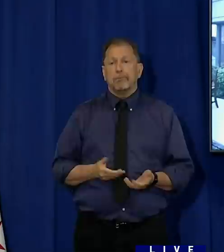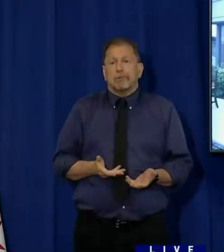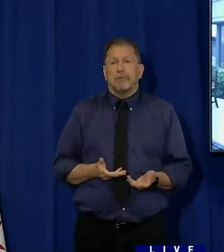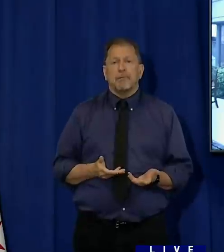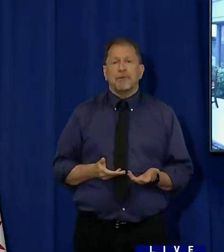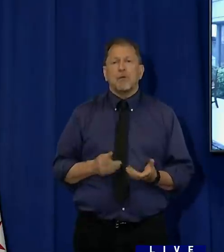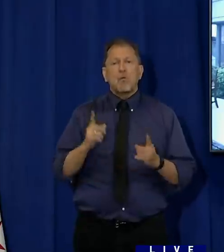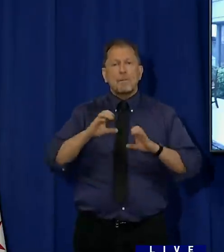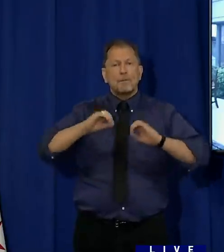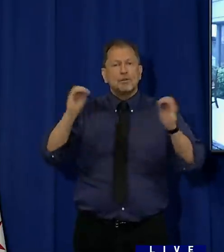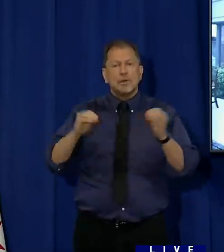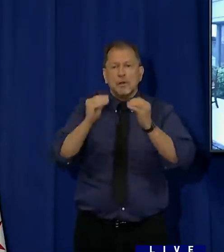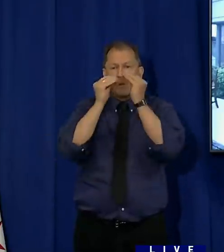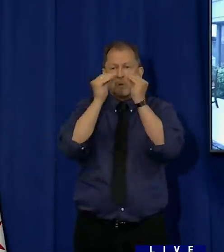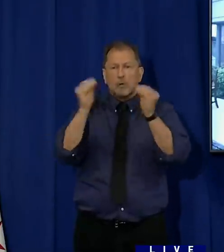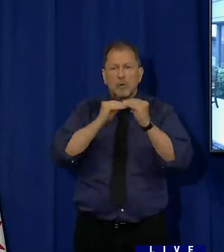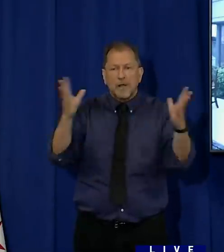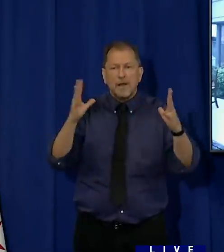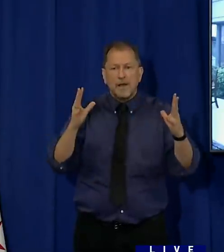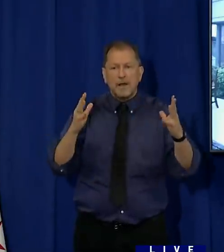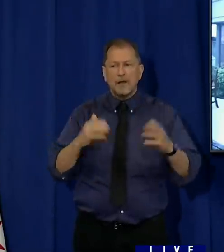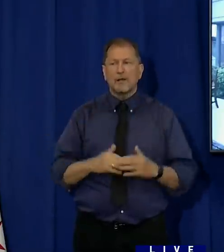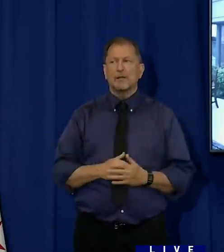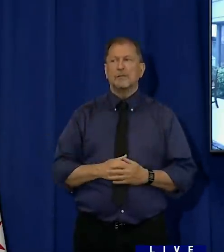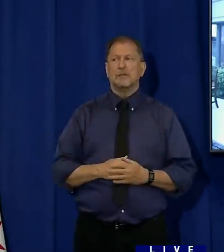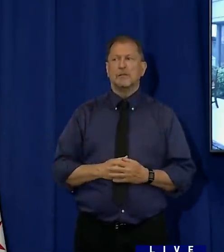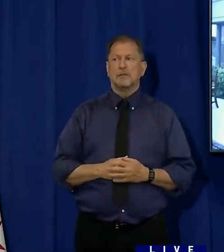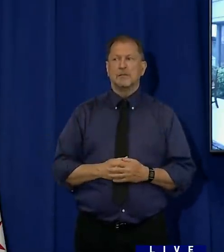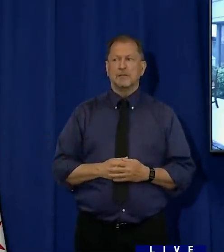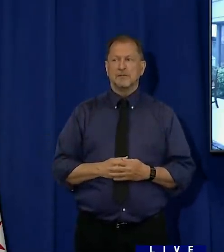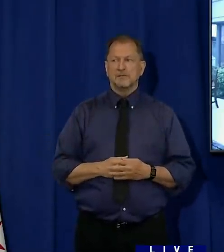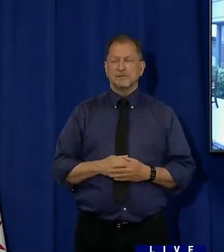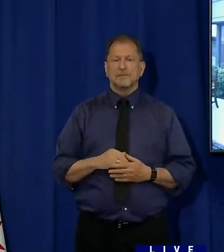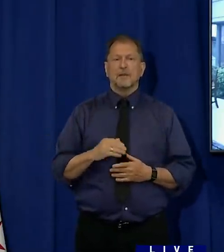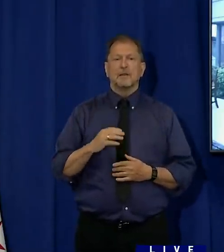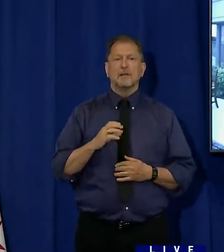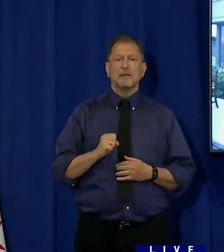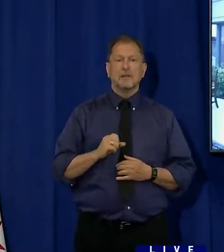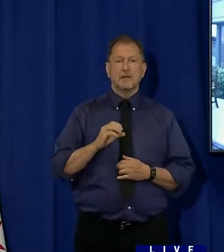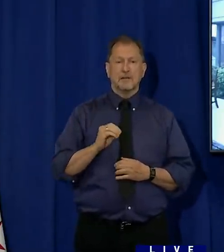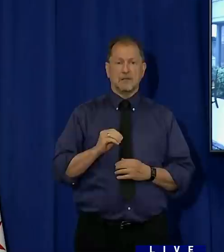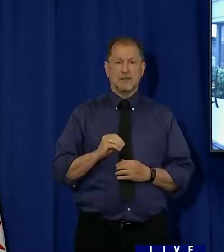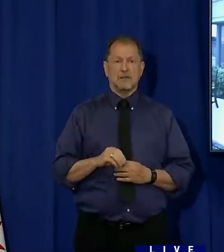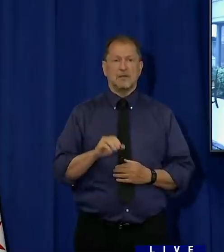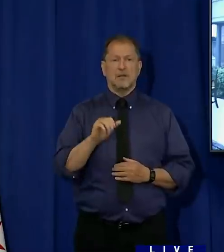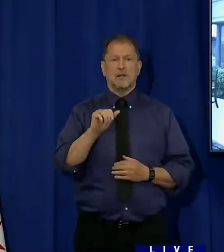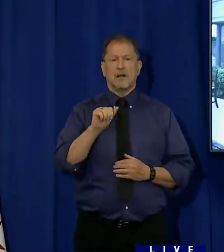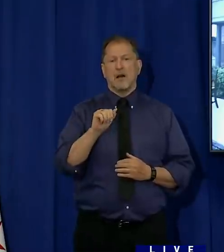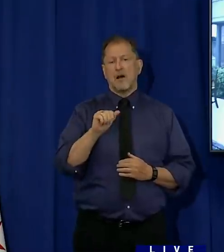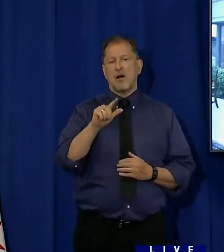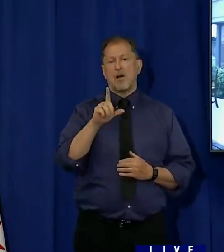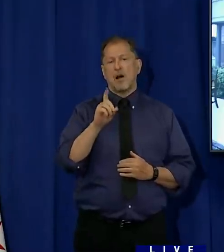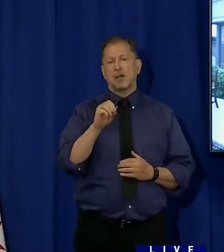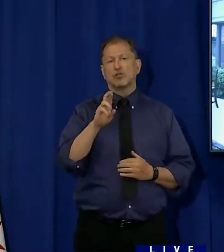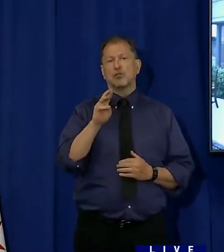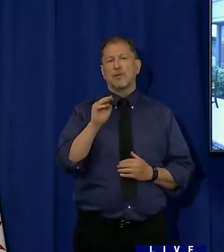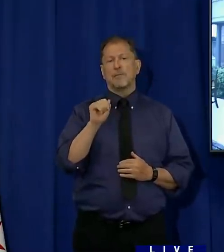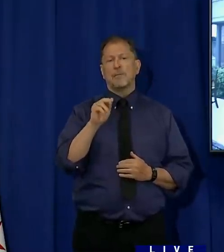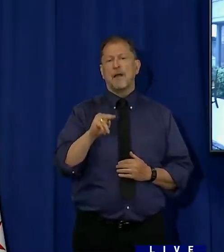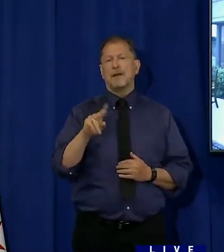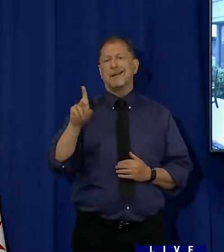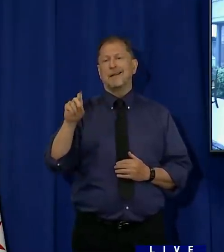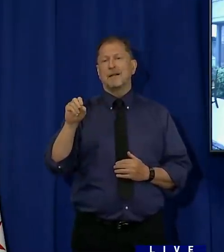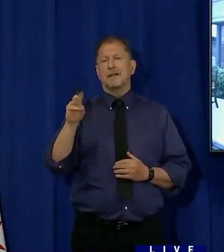I talked to a caller, Alderman Dow, on last weekend, and asked her, would she